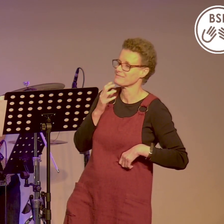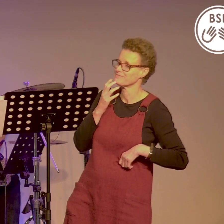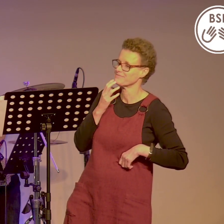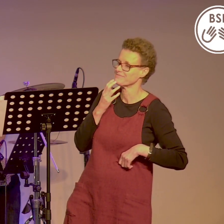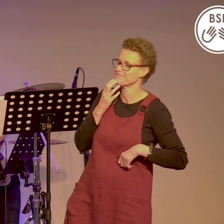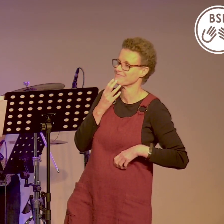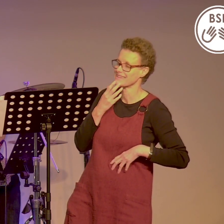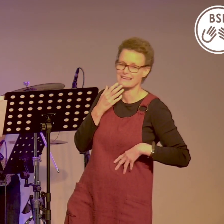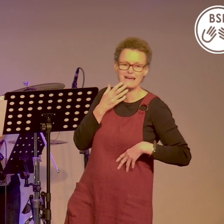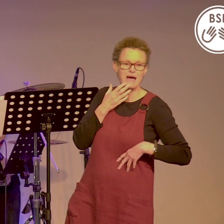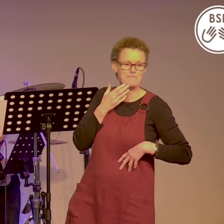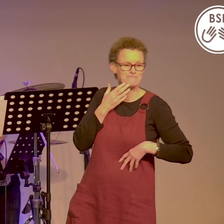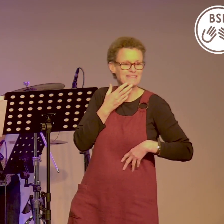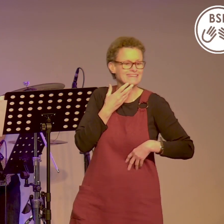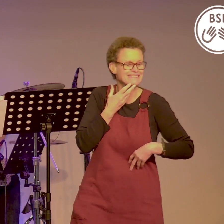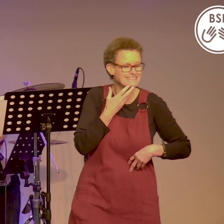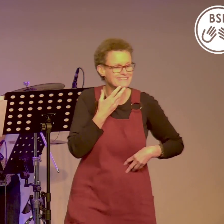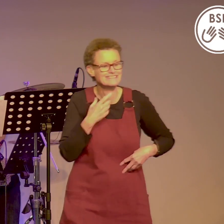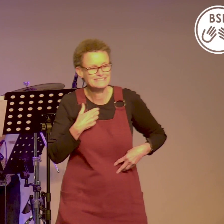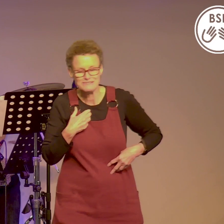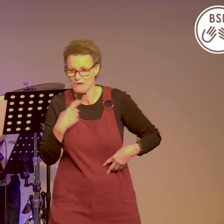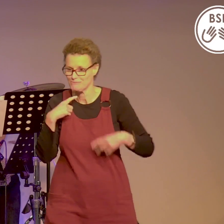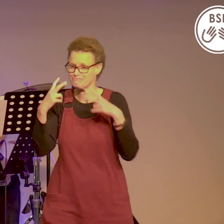Neither of those.